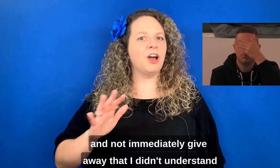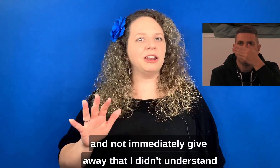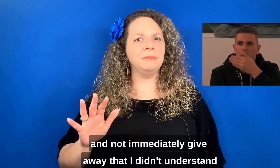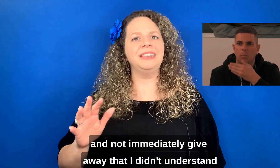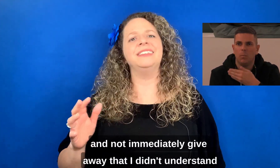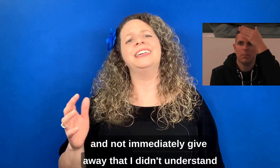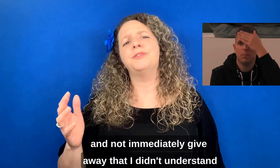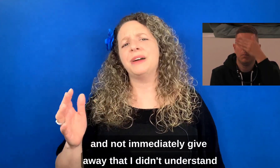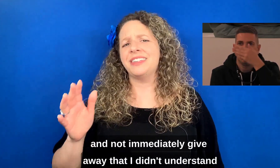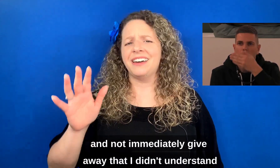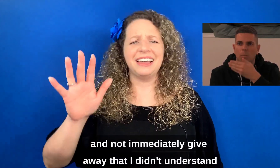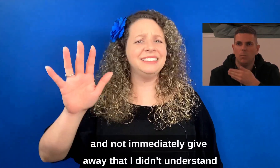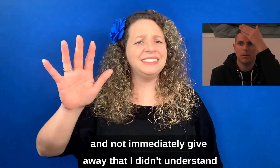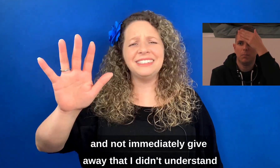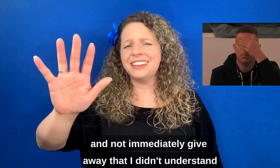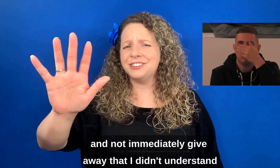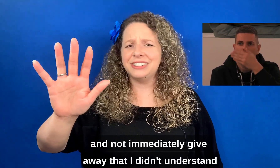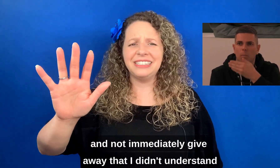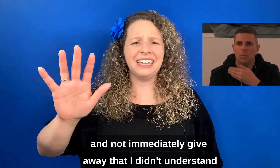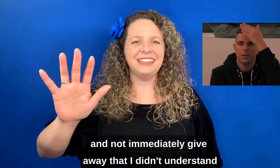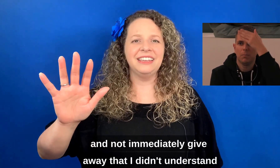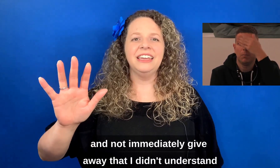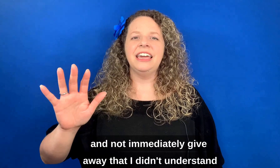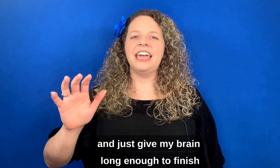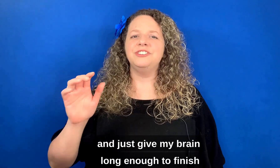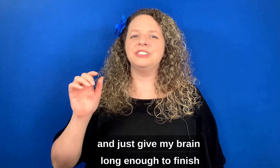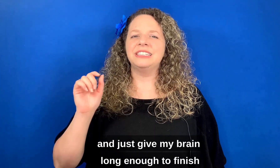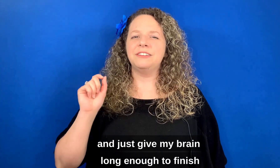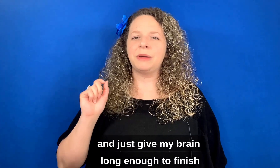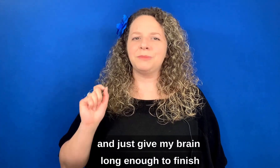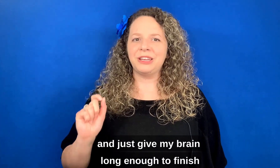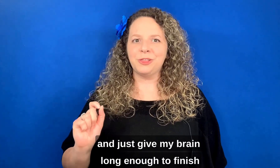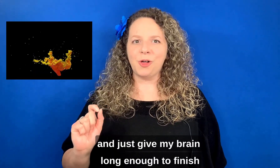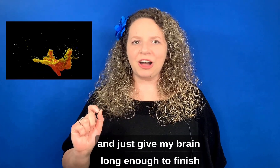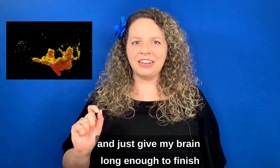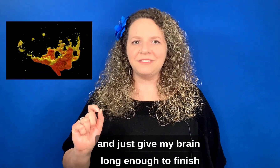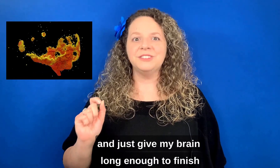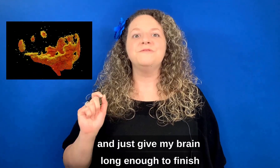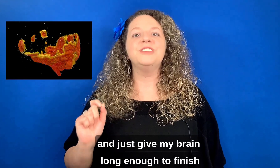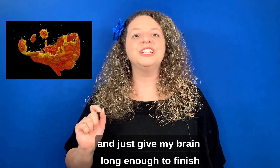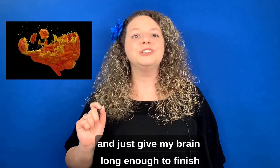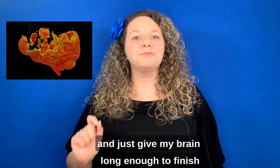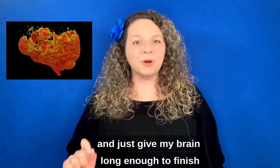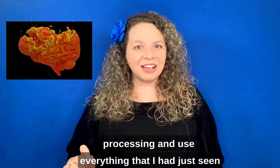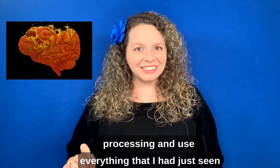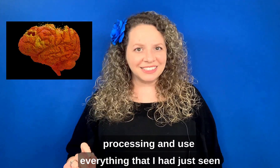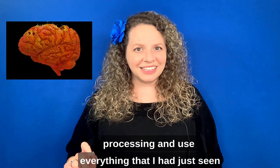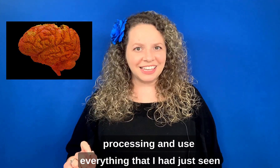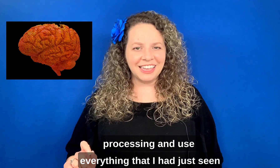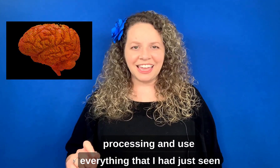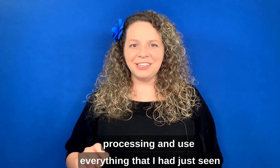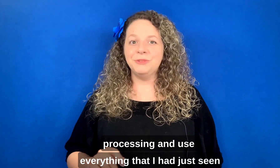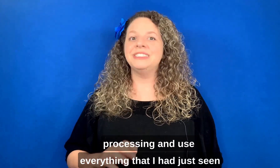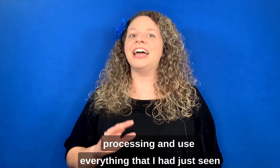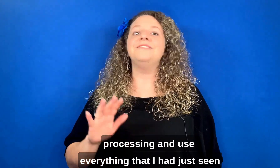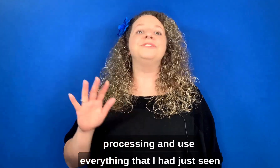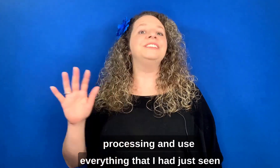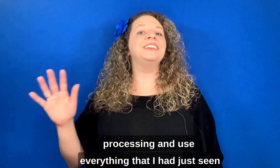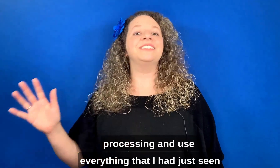not immediately give away that I didn't understand and just give my brain long enough to finish processing and use everything that I